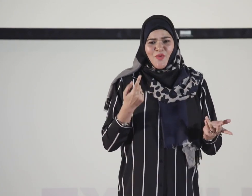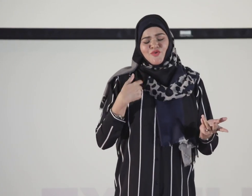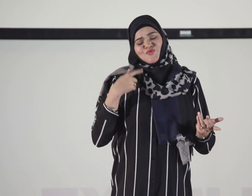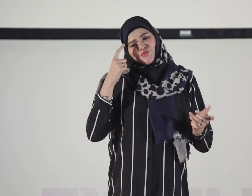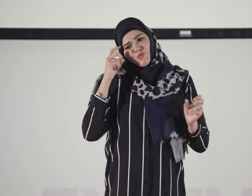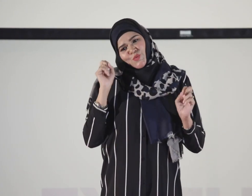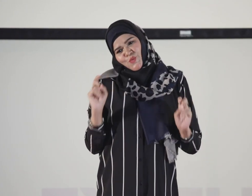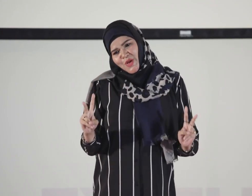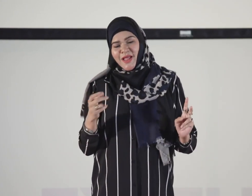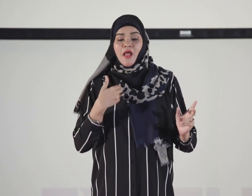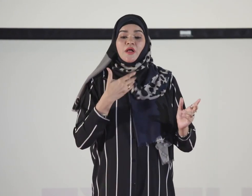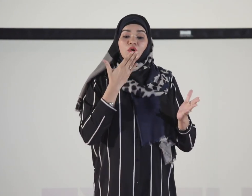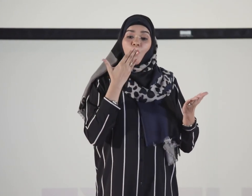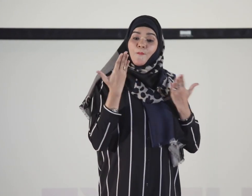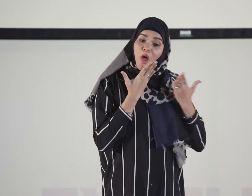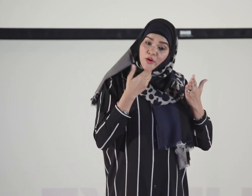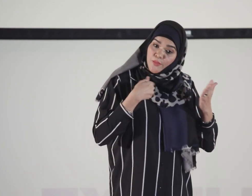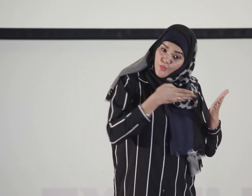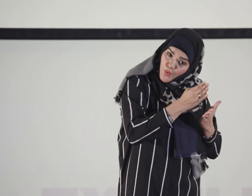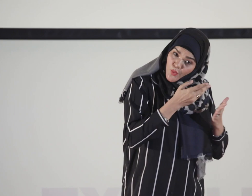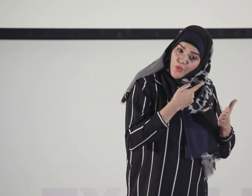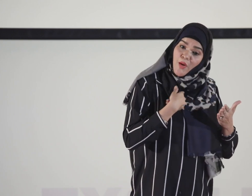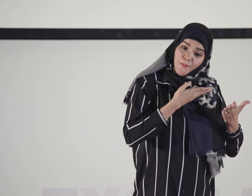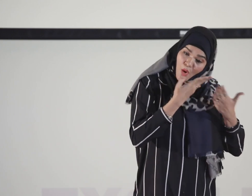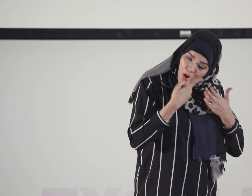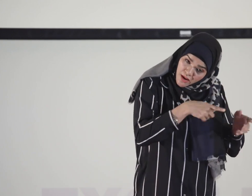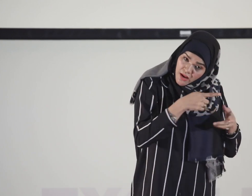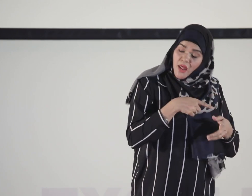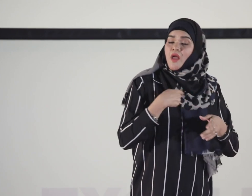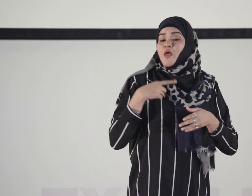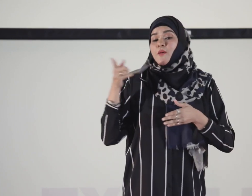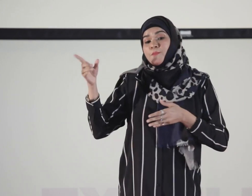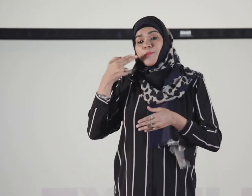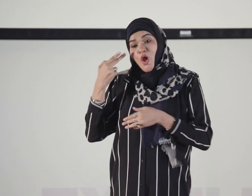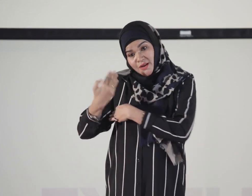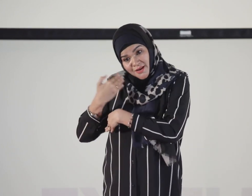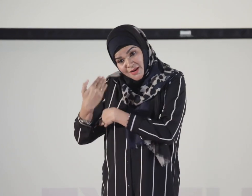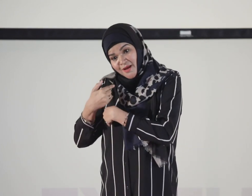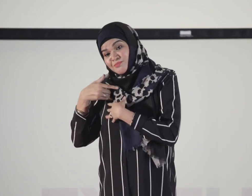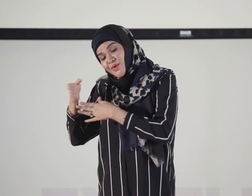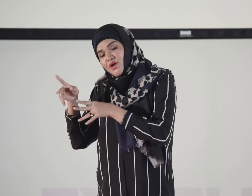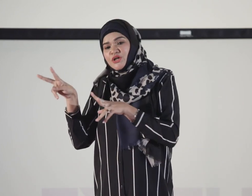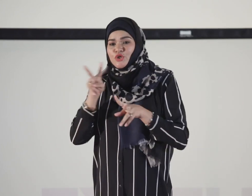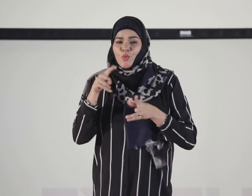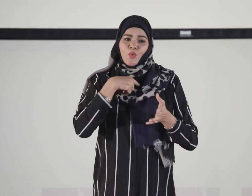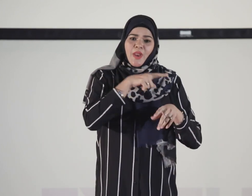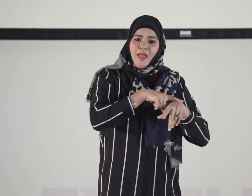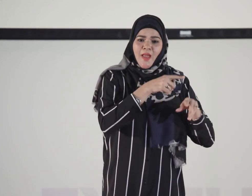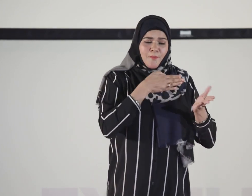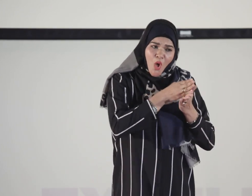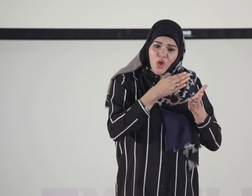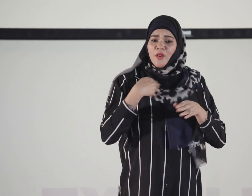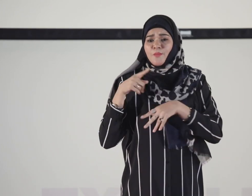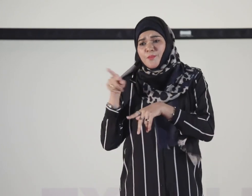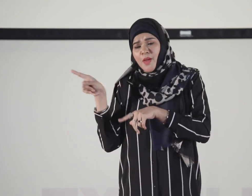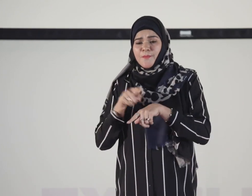started getting trained over there, alongside my studies when I was in seventh grade.